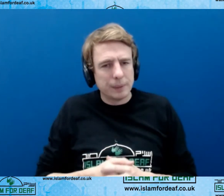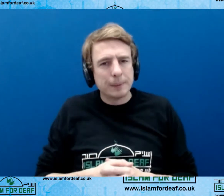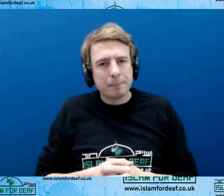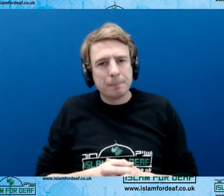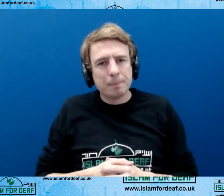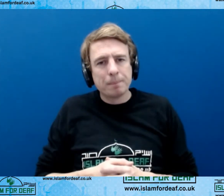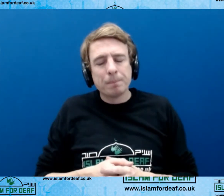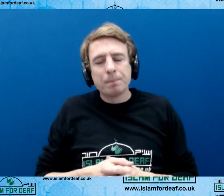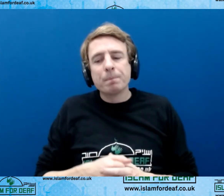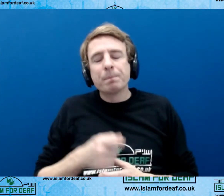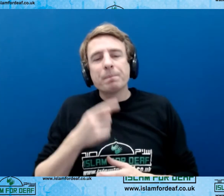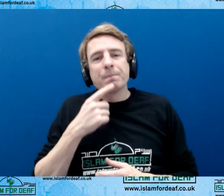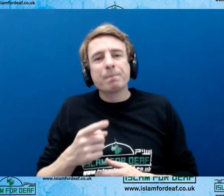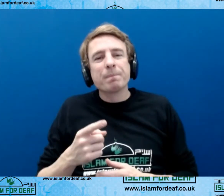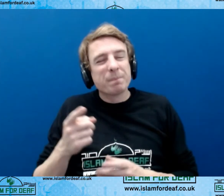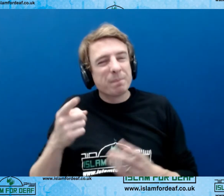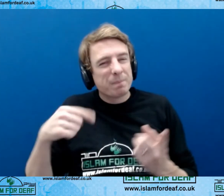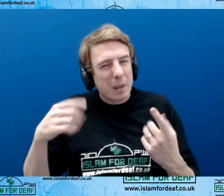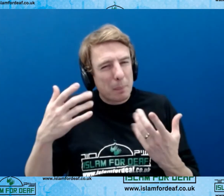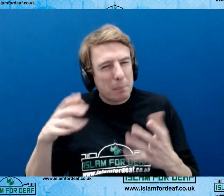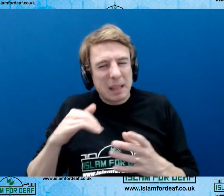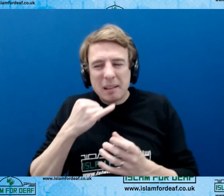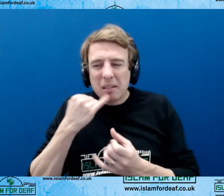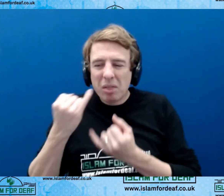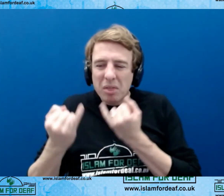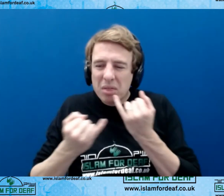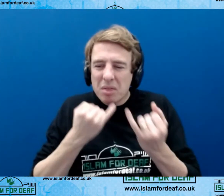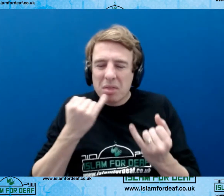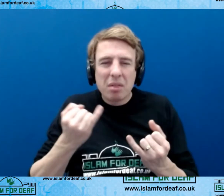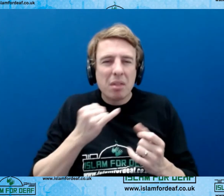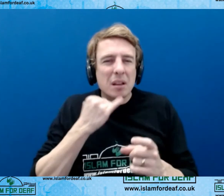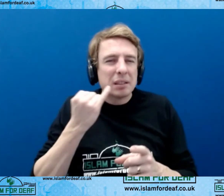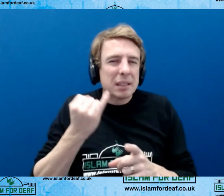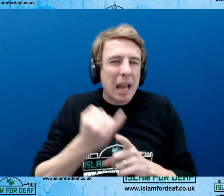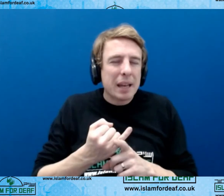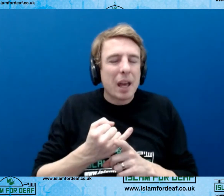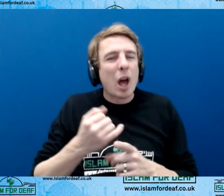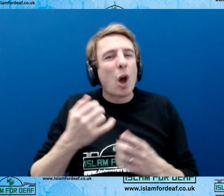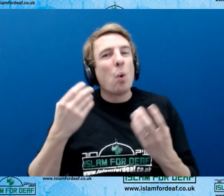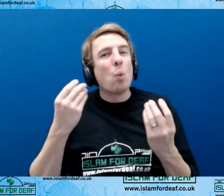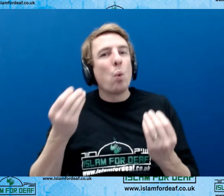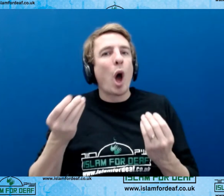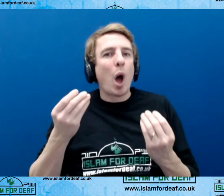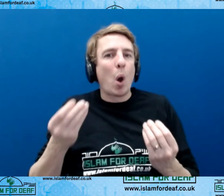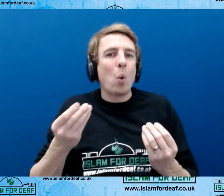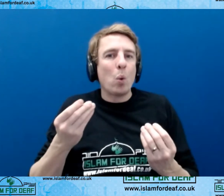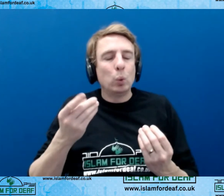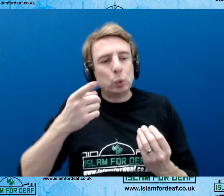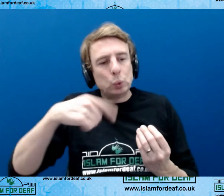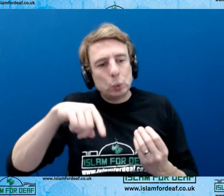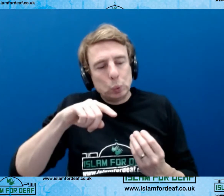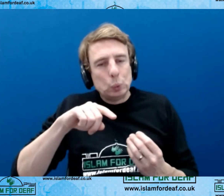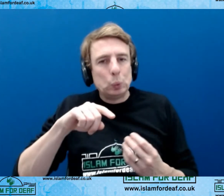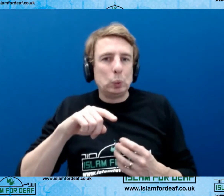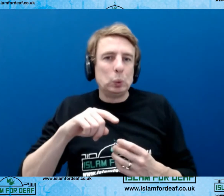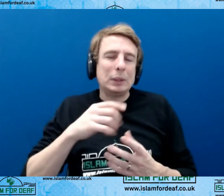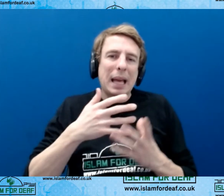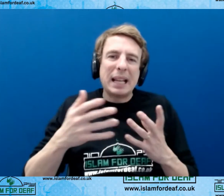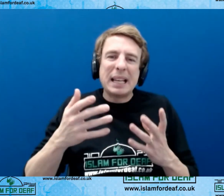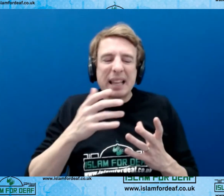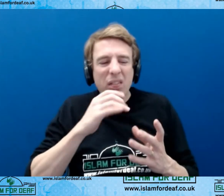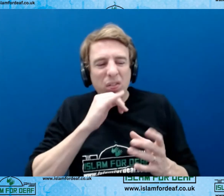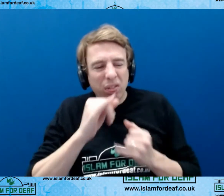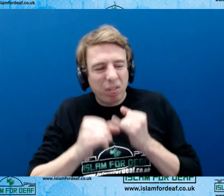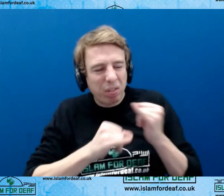backbiter. And we've said previously that this word woe, it's also been explained as a